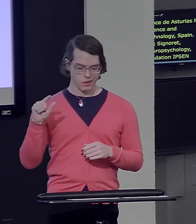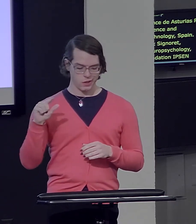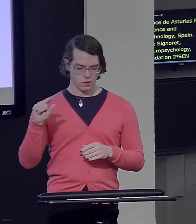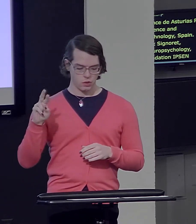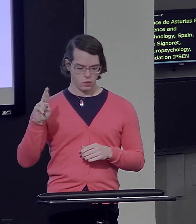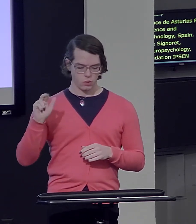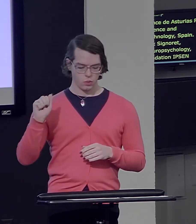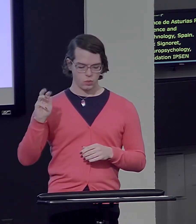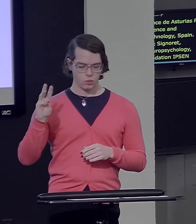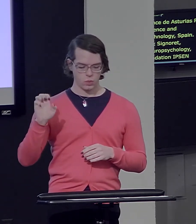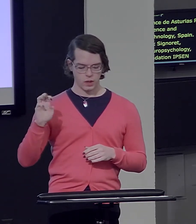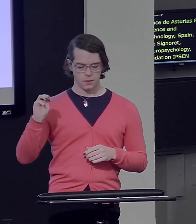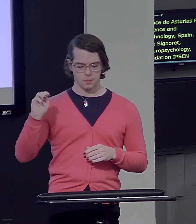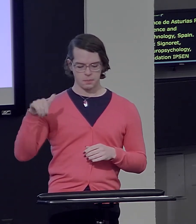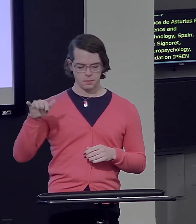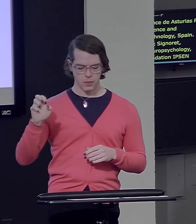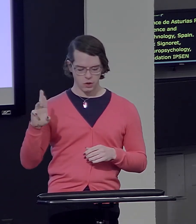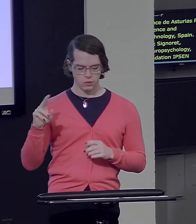IPSEN,